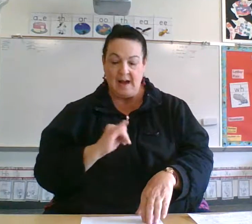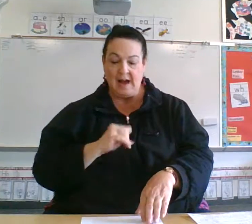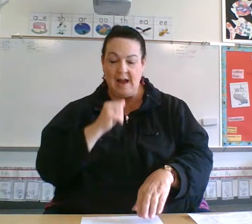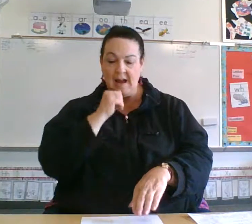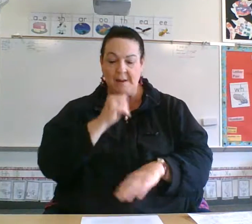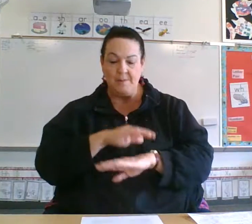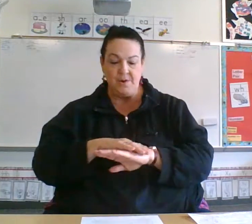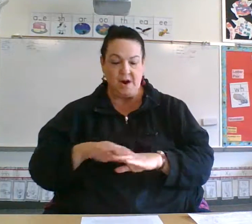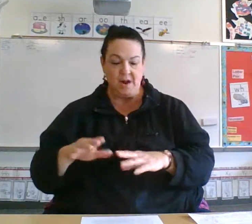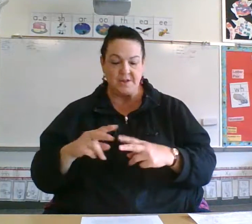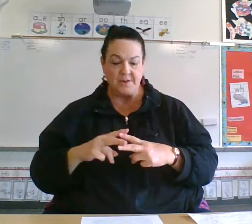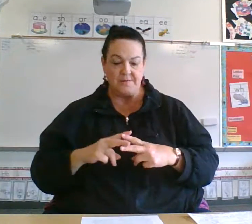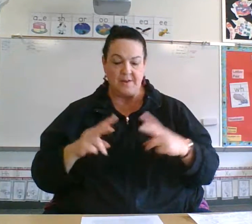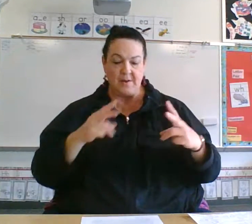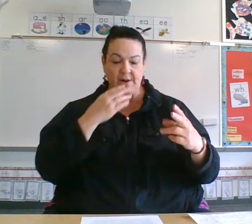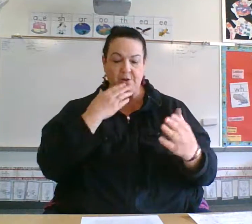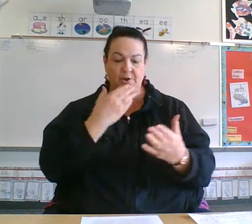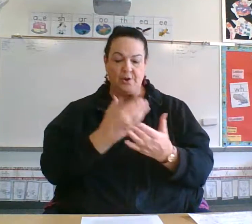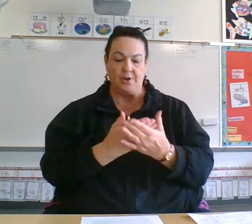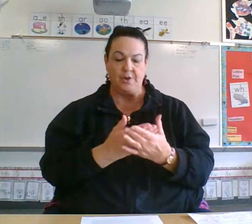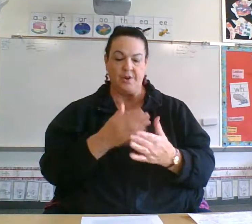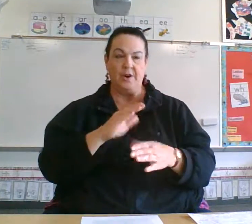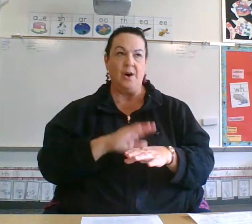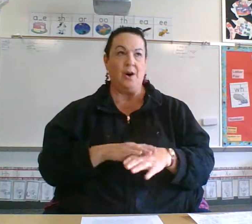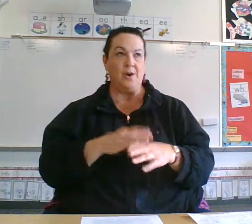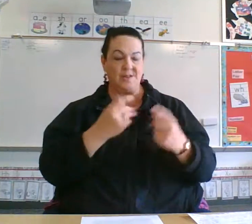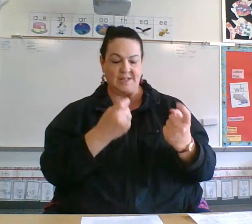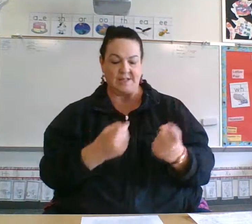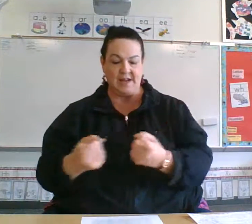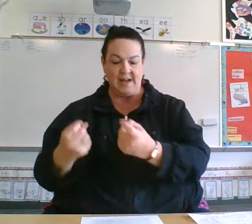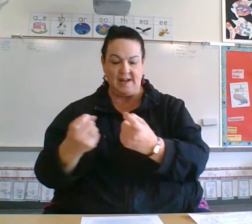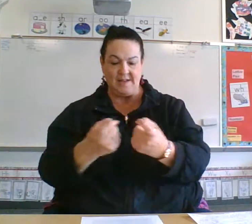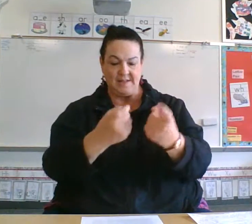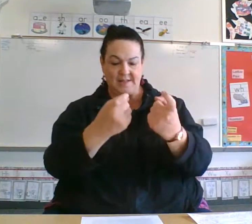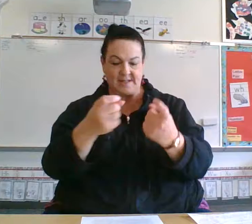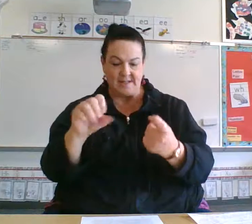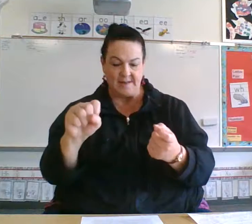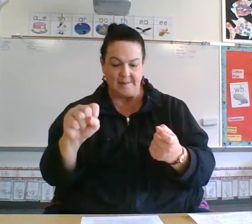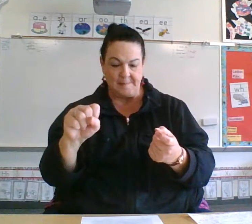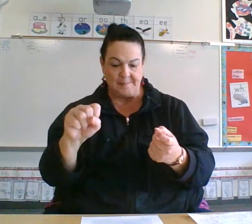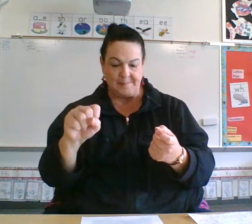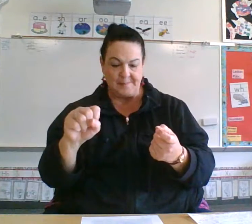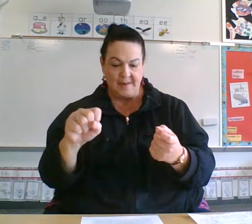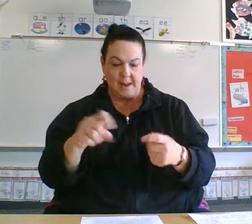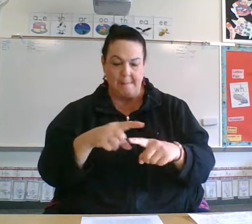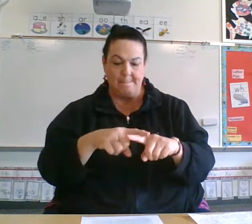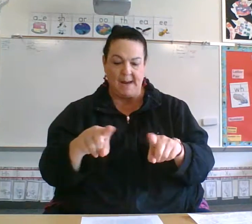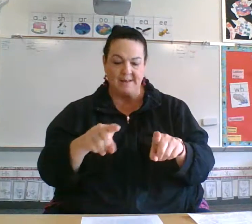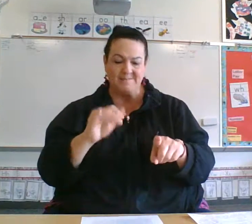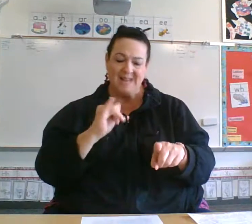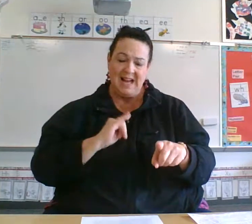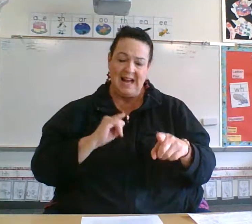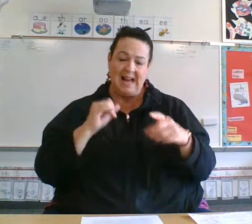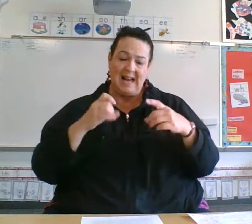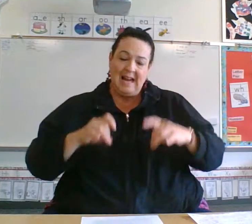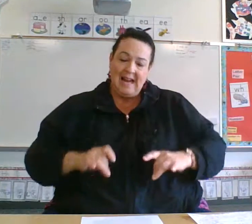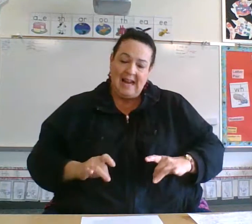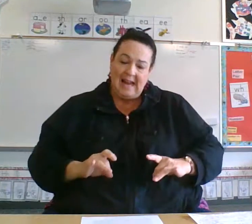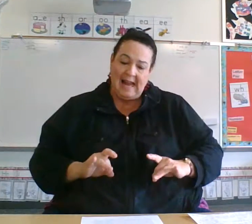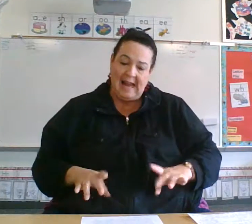I am not very good on skis, but I hate,